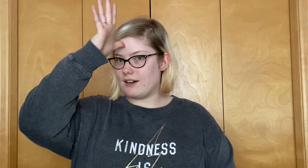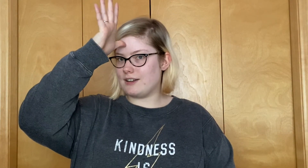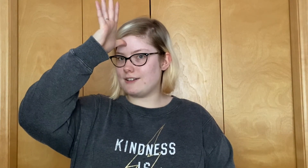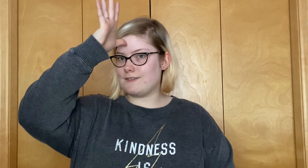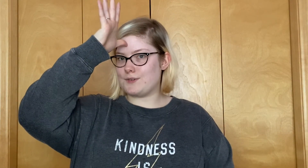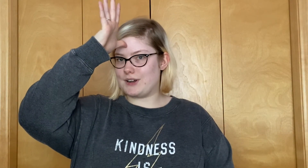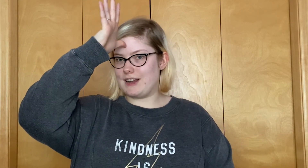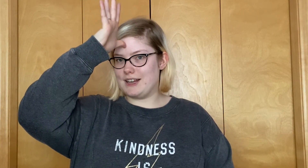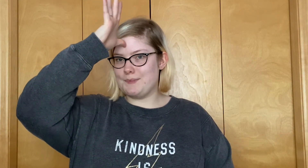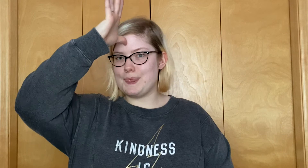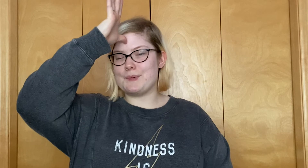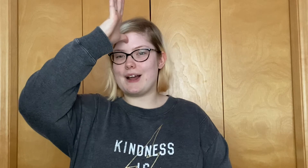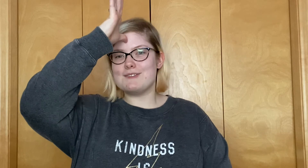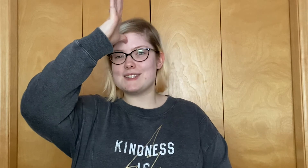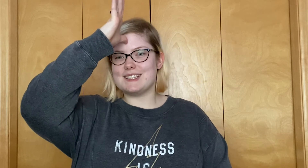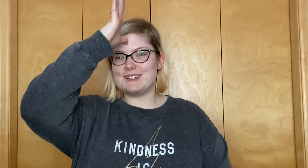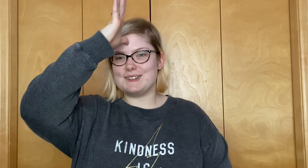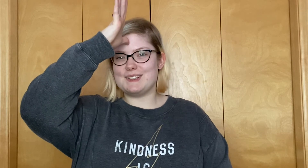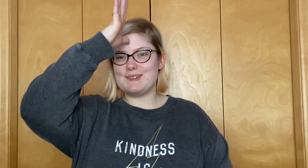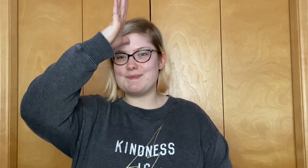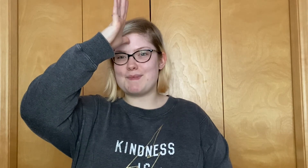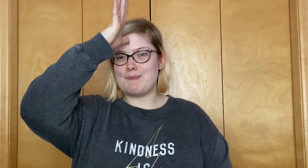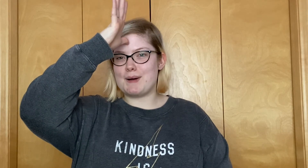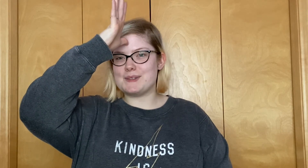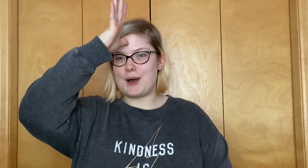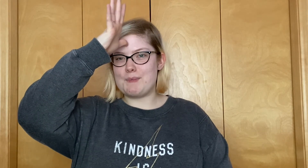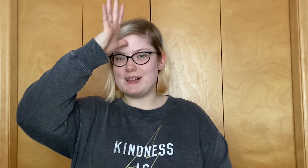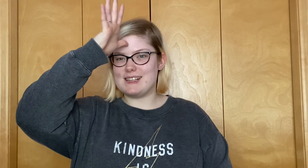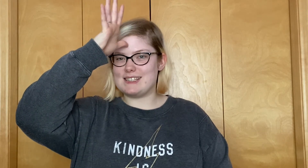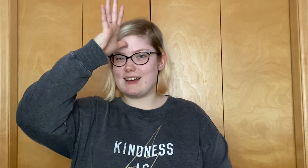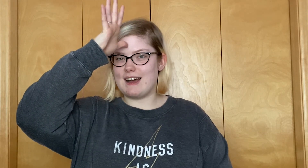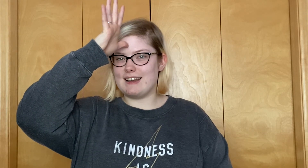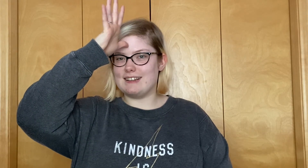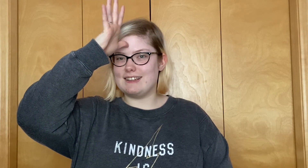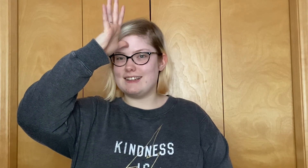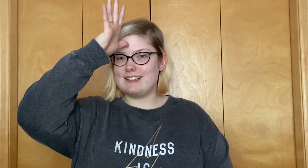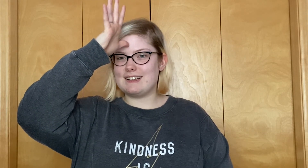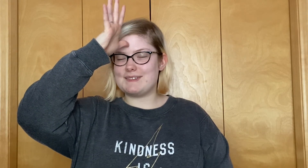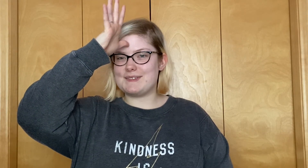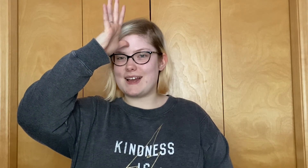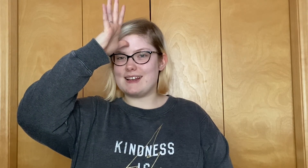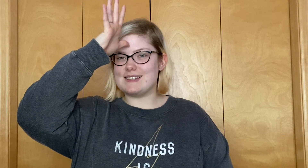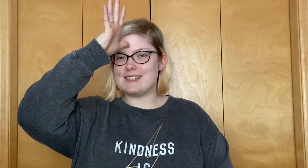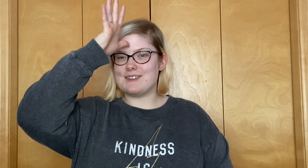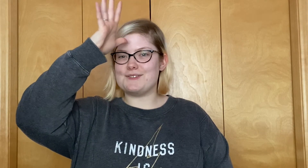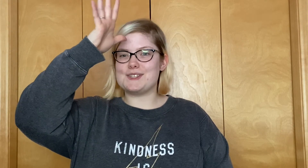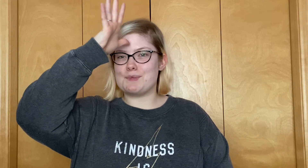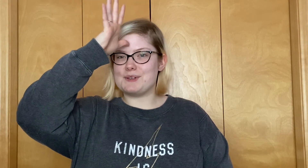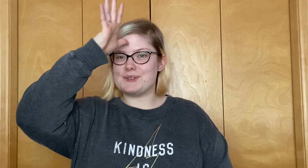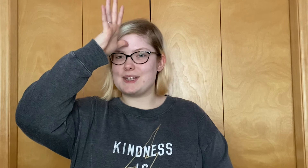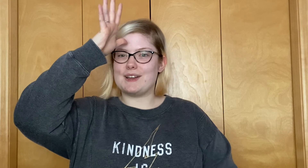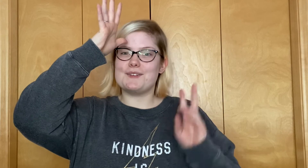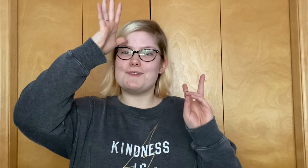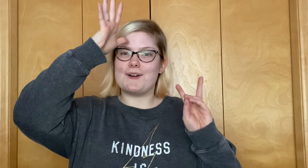your forehead. When I was little, my mom taught me this sign as if someone was like